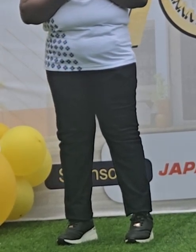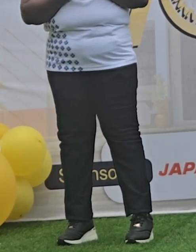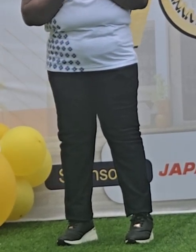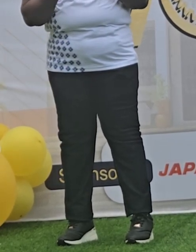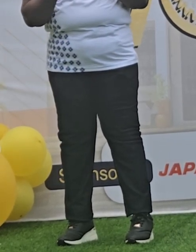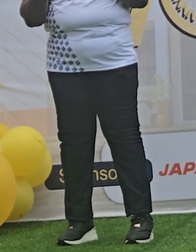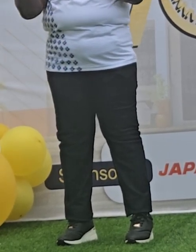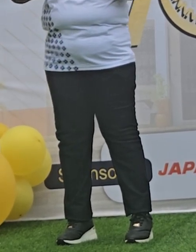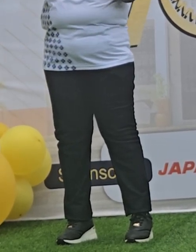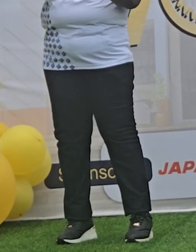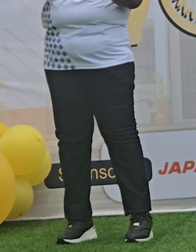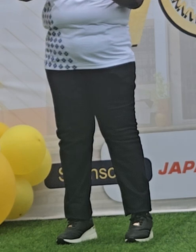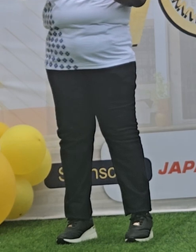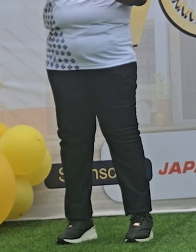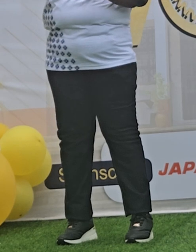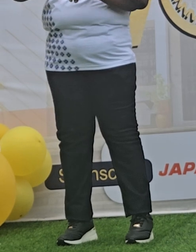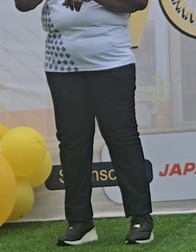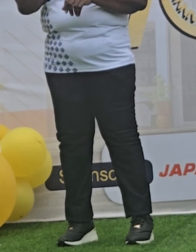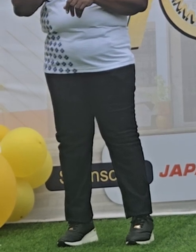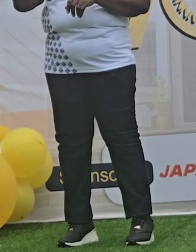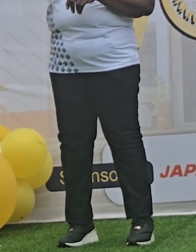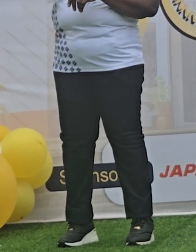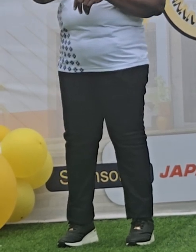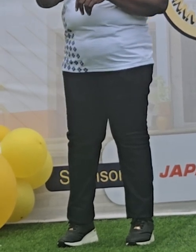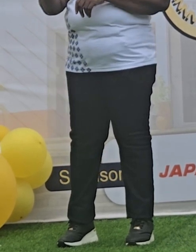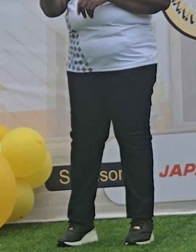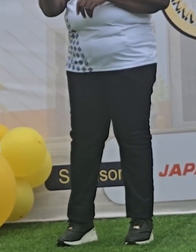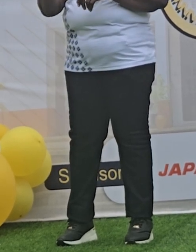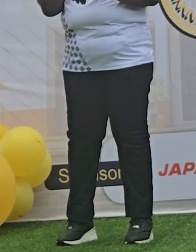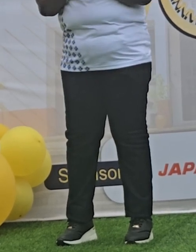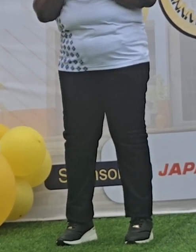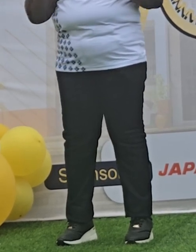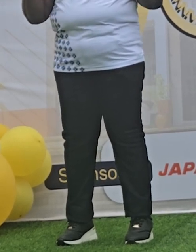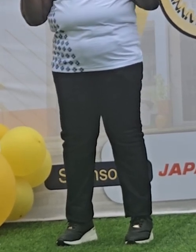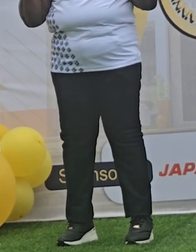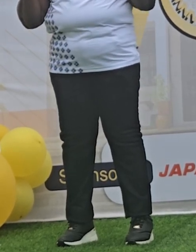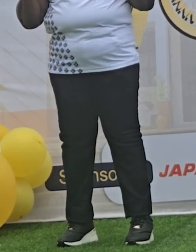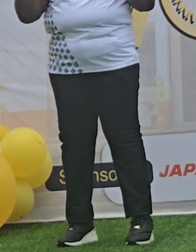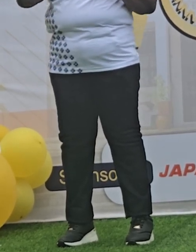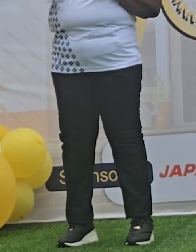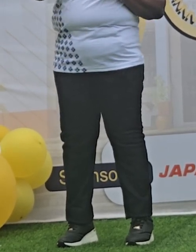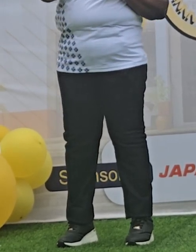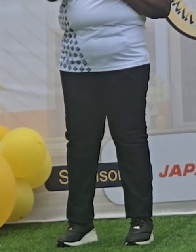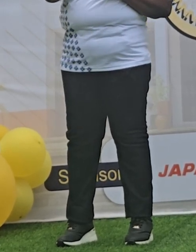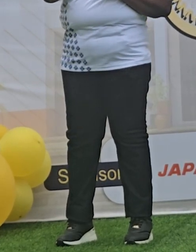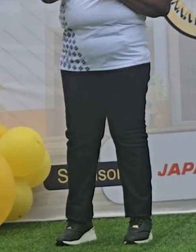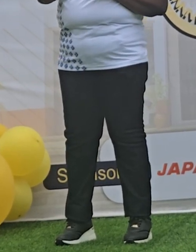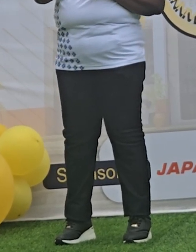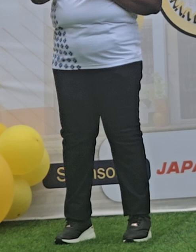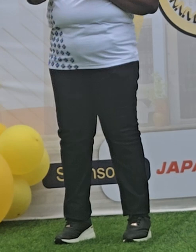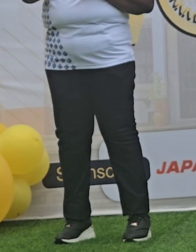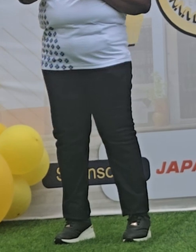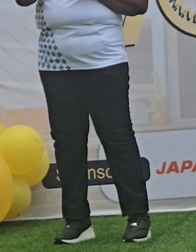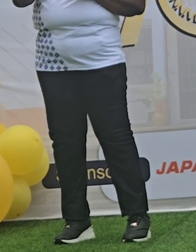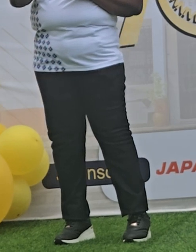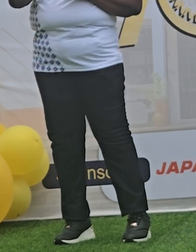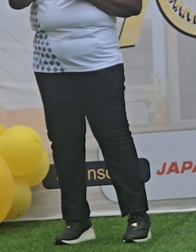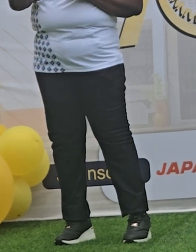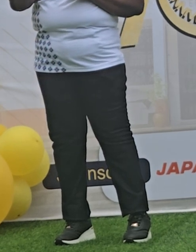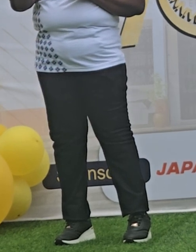then they joined others who had PhD already, Prof. Fiawu and co,